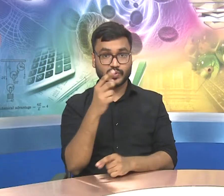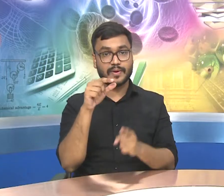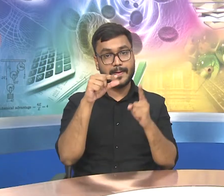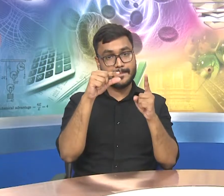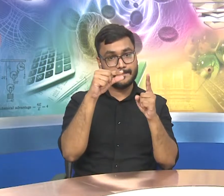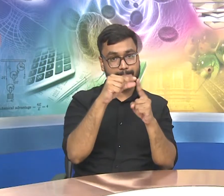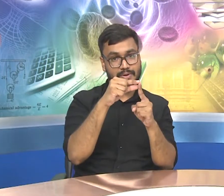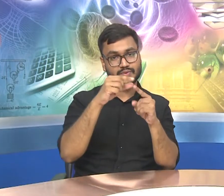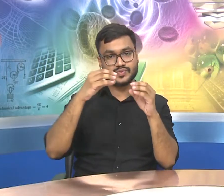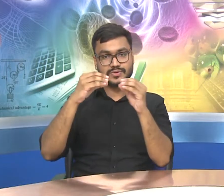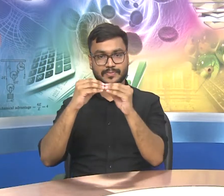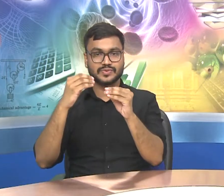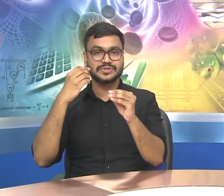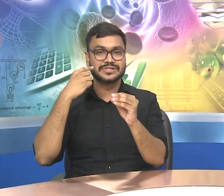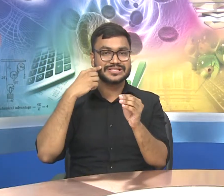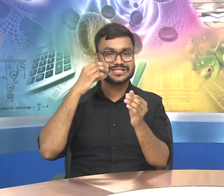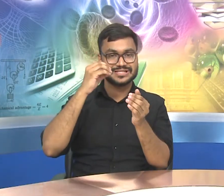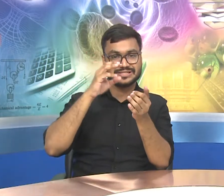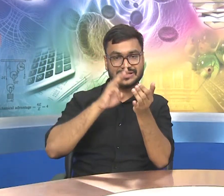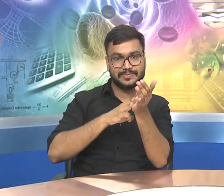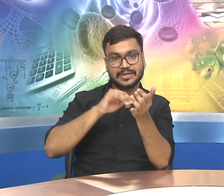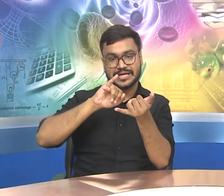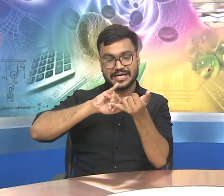Second is pyramid of biomass.